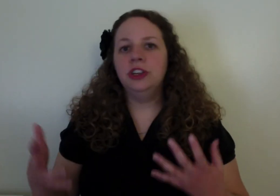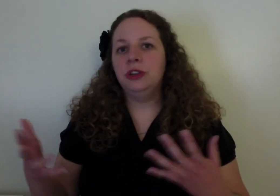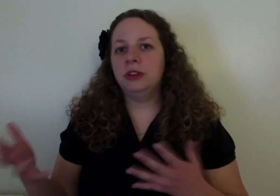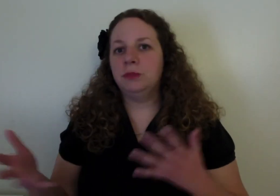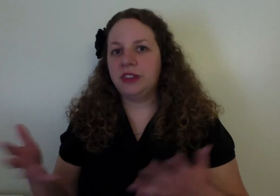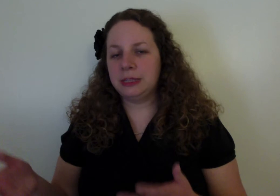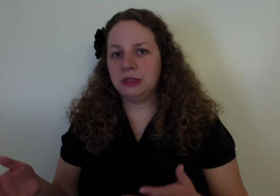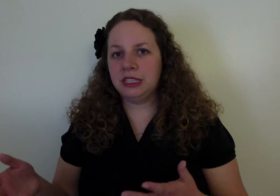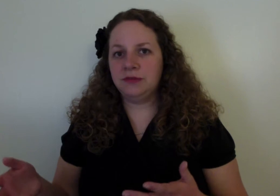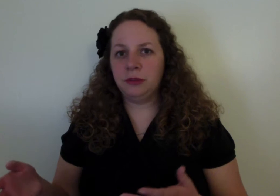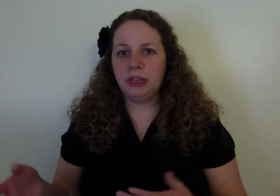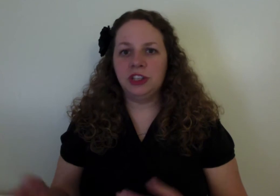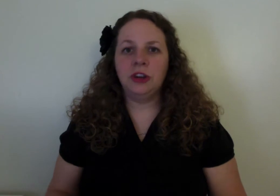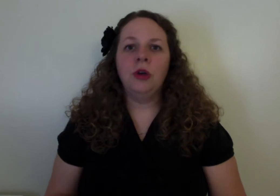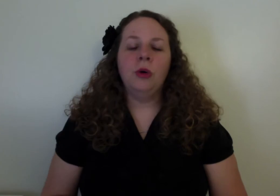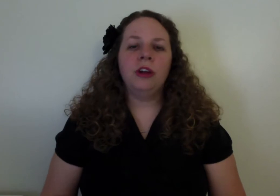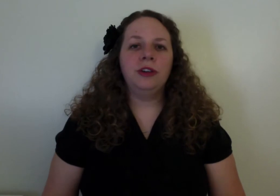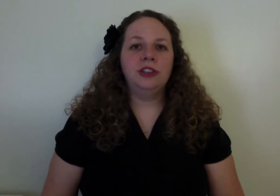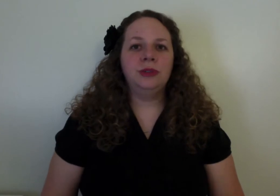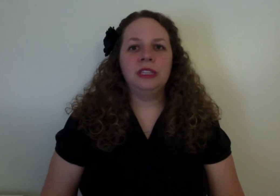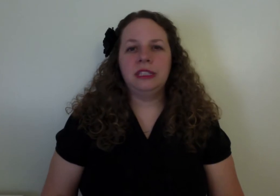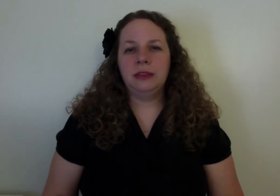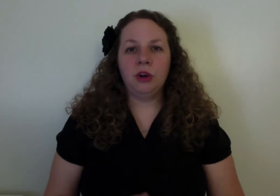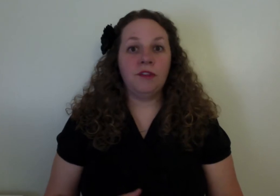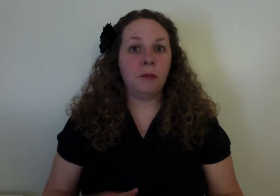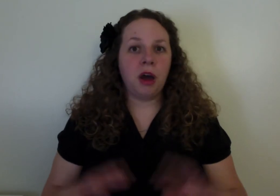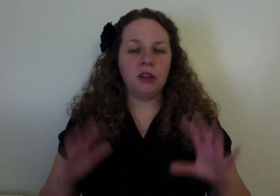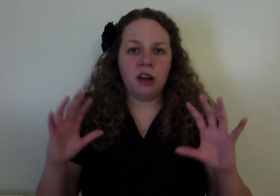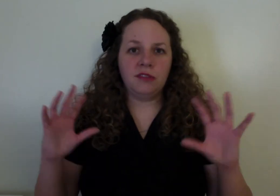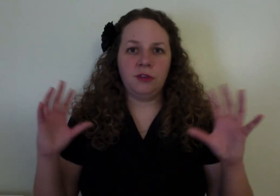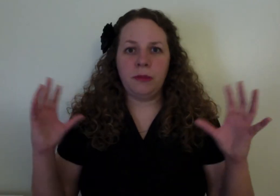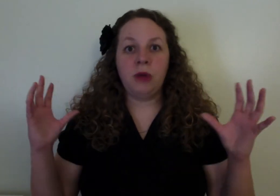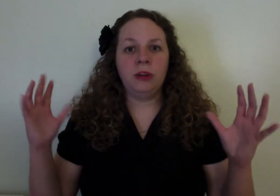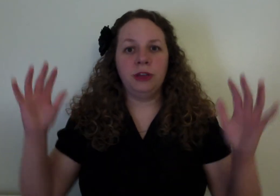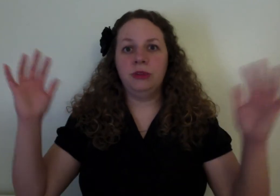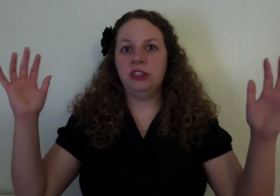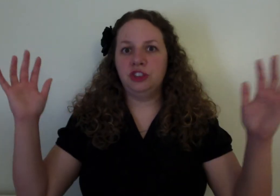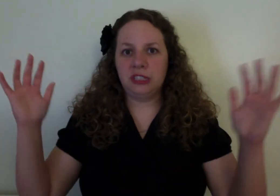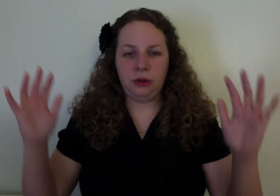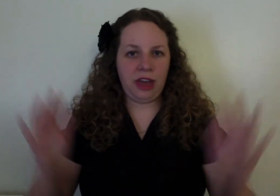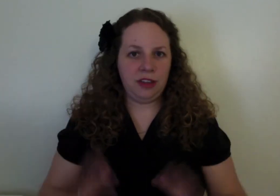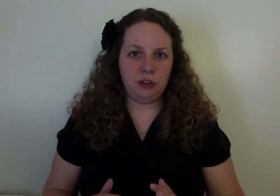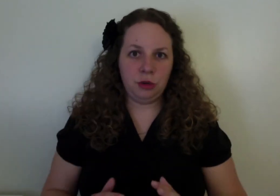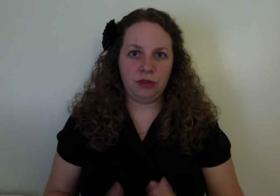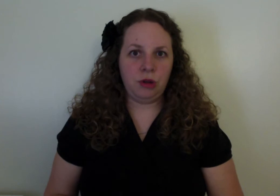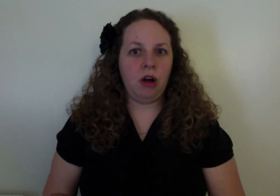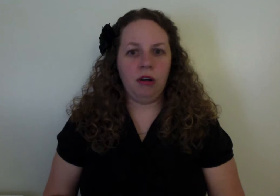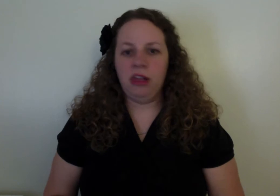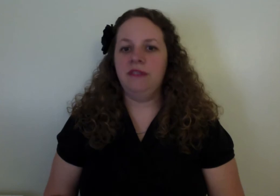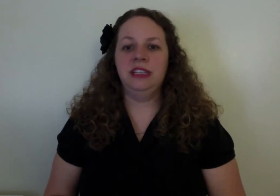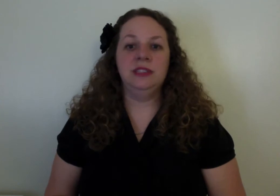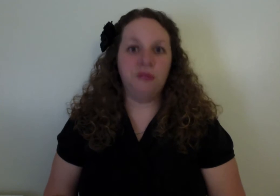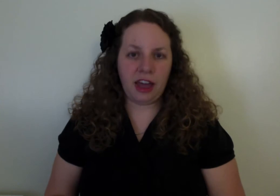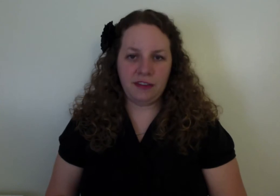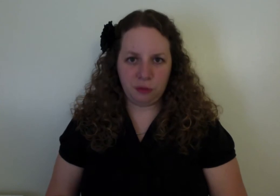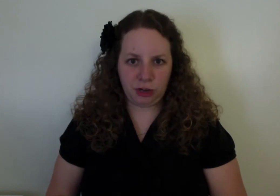could provide some of this information, or you could do this in more of a monologue format where you just go ahead and go through all of these 5